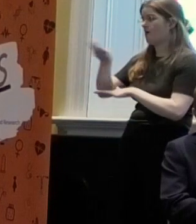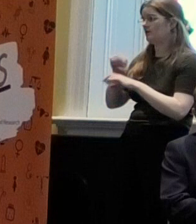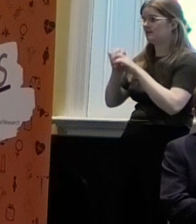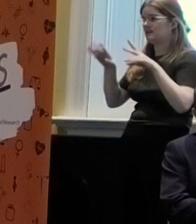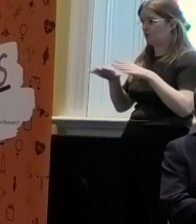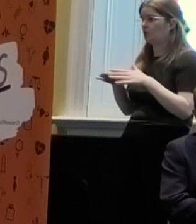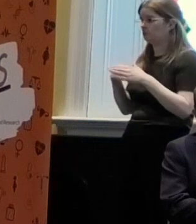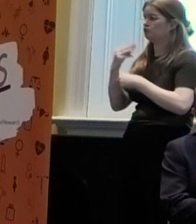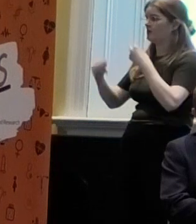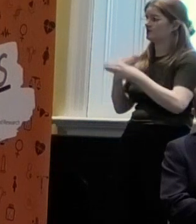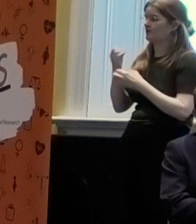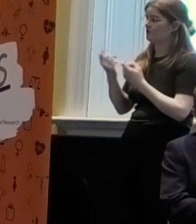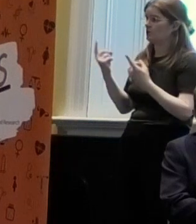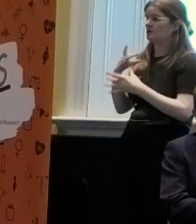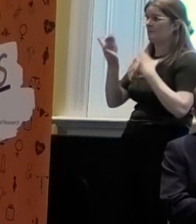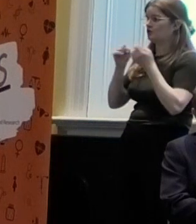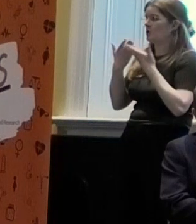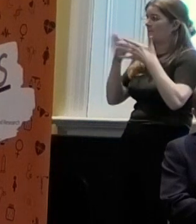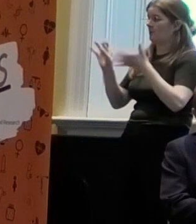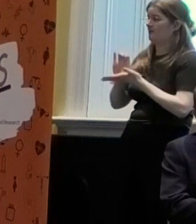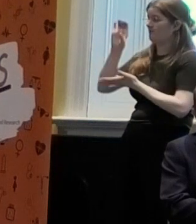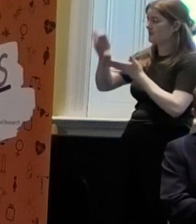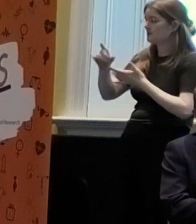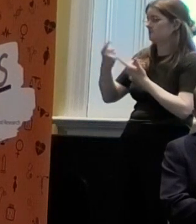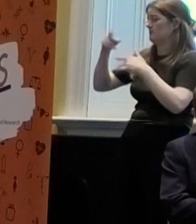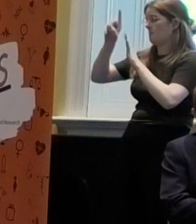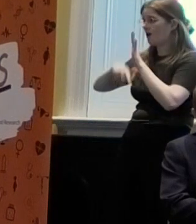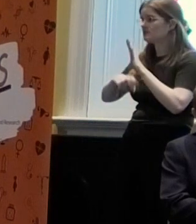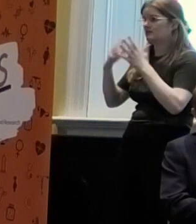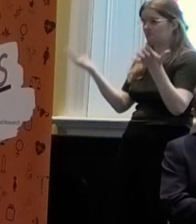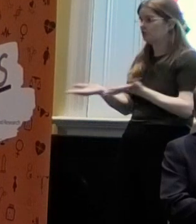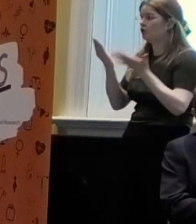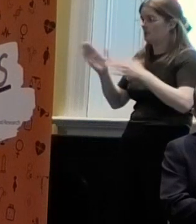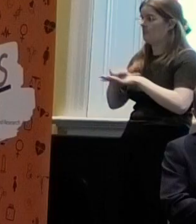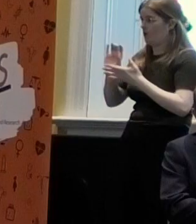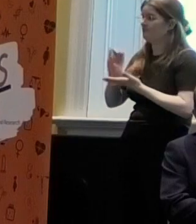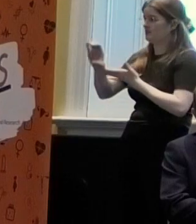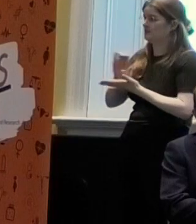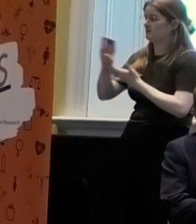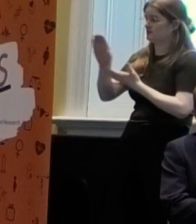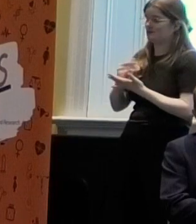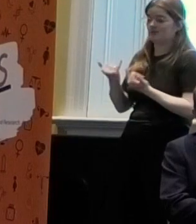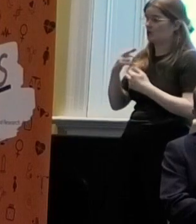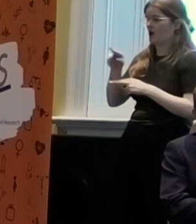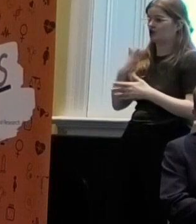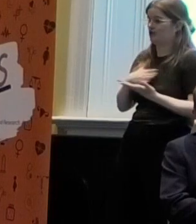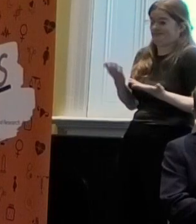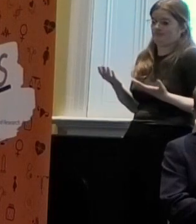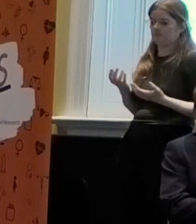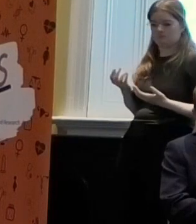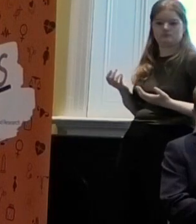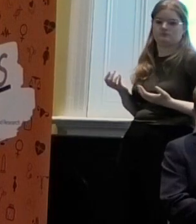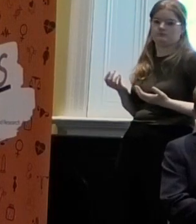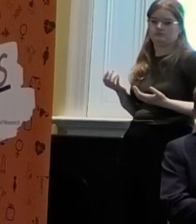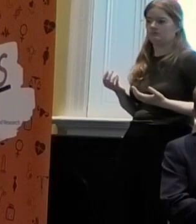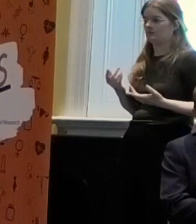groundwork, the advocacy, the public investment, the policy that will drive, you know, further investment, so that, as Cliona says, that it's not just, you know, it's